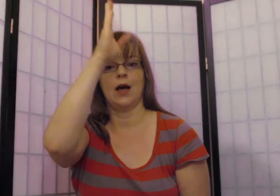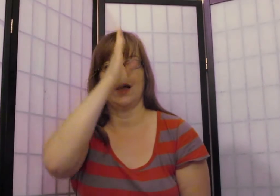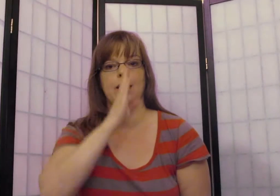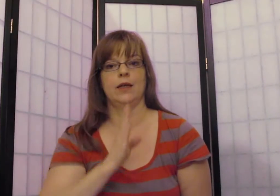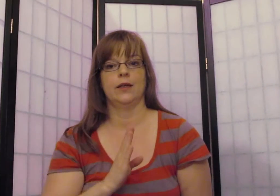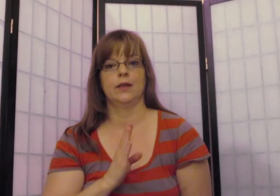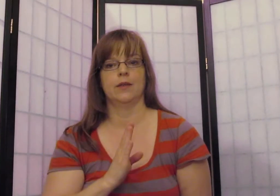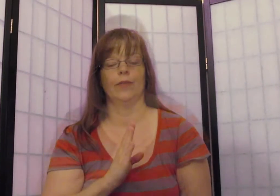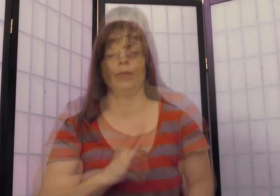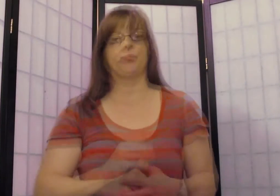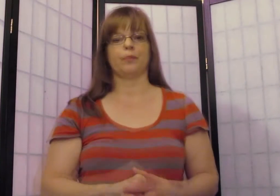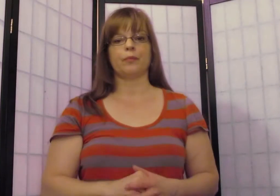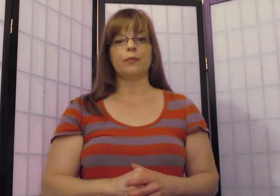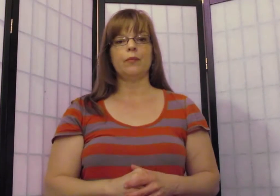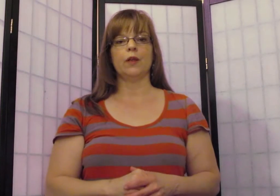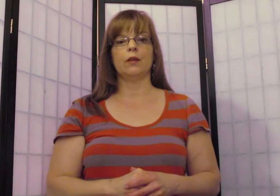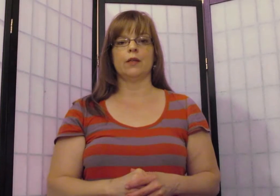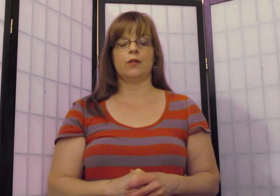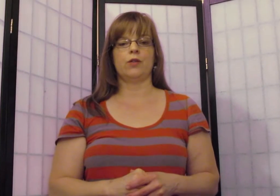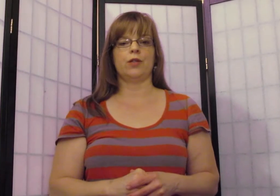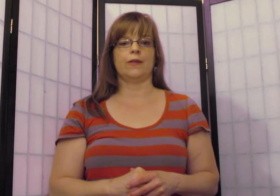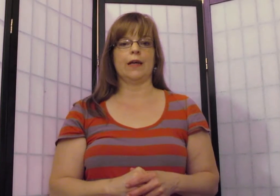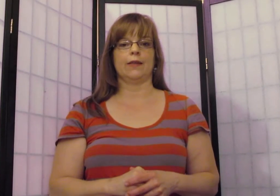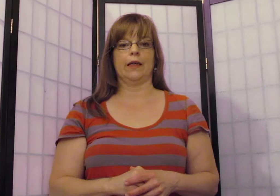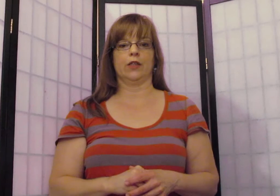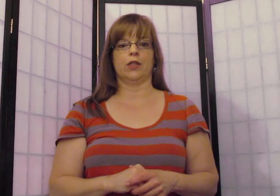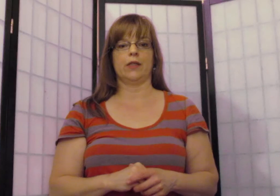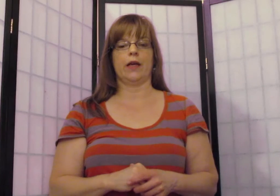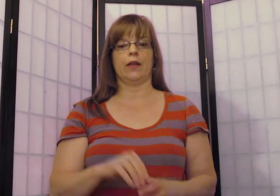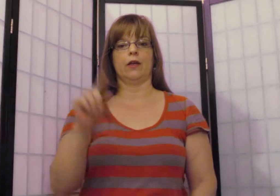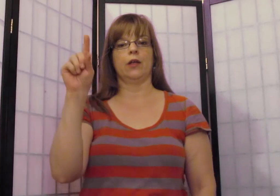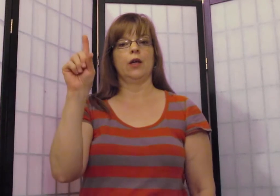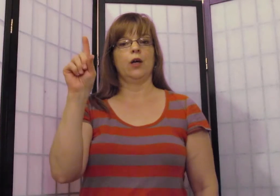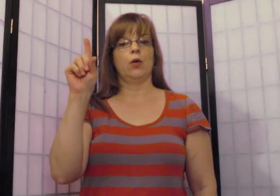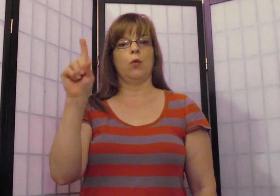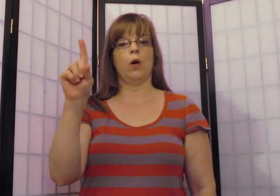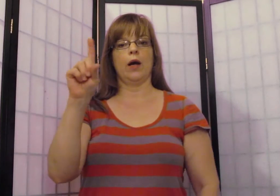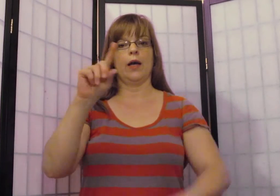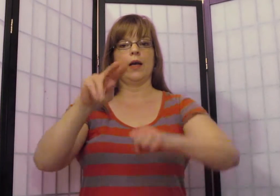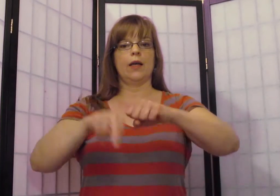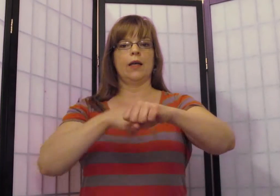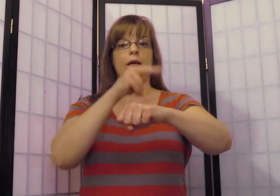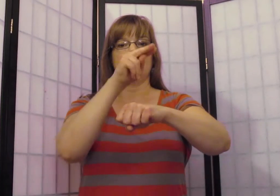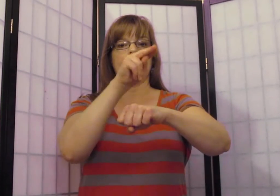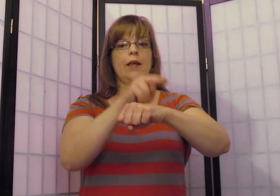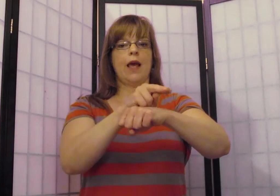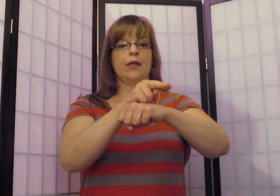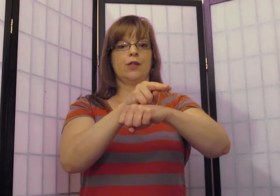God. Let's do just that section together. One